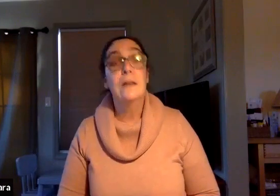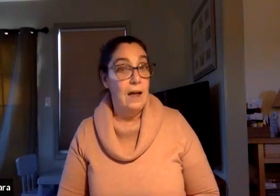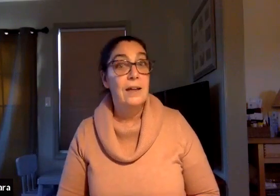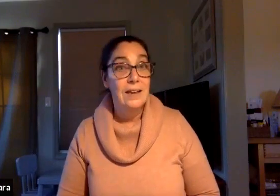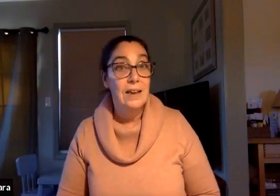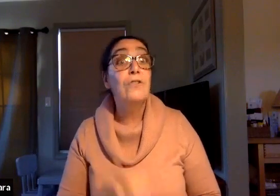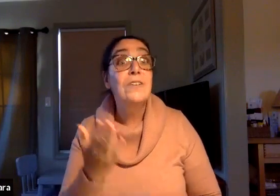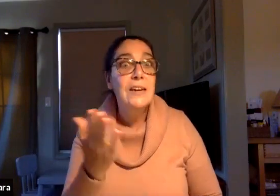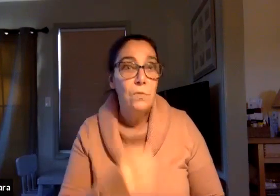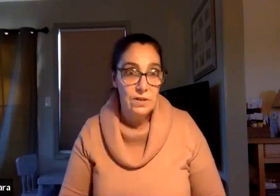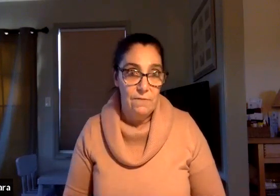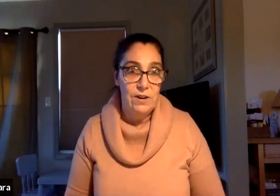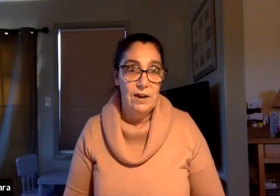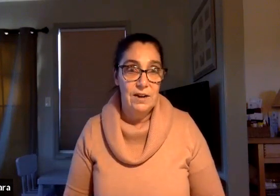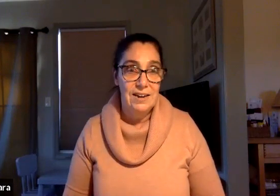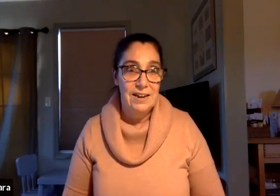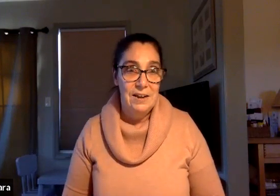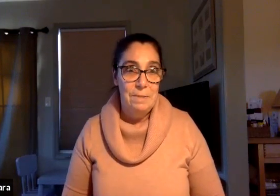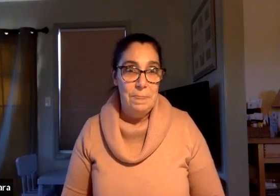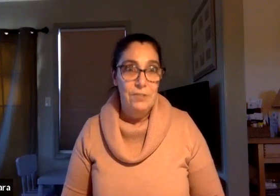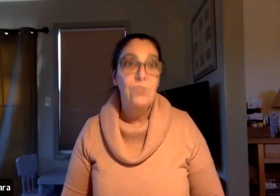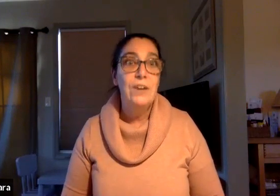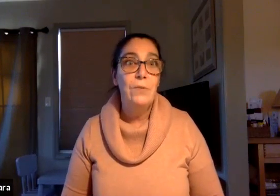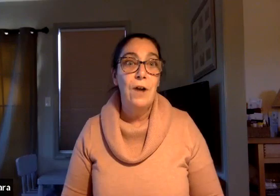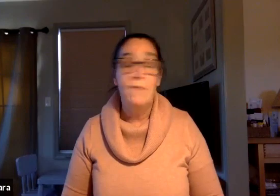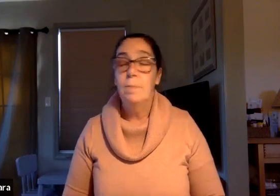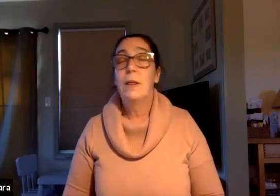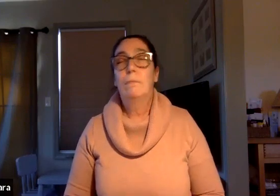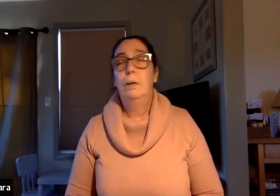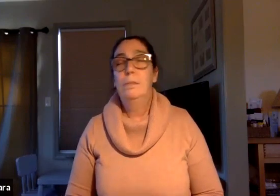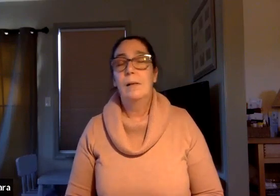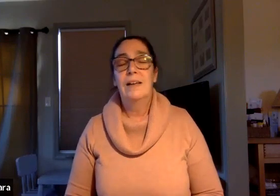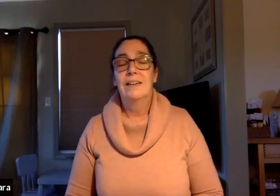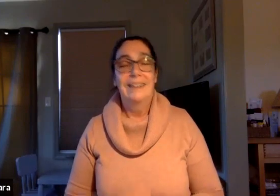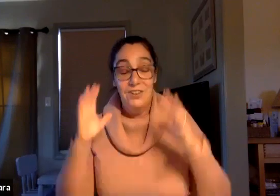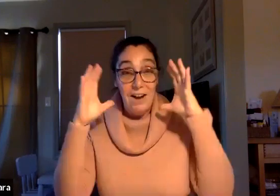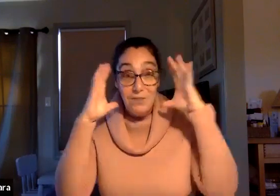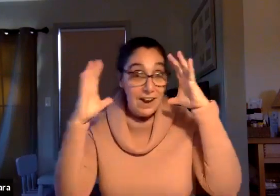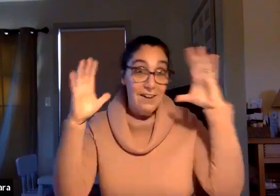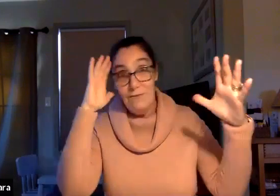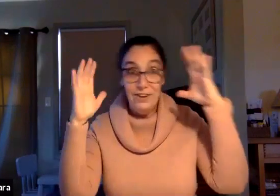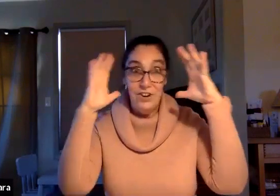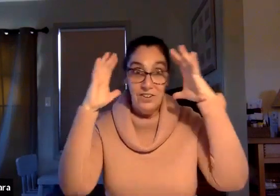Yeah. Christina was left-handed. Laureen would often be like, blah, blah, blah, because you have to kind of adjust your